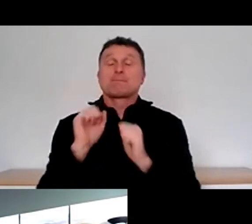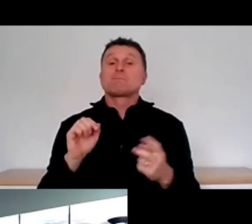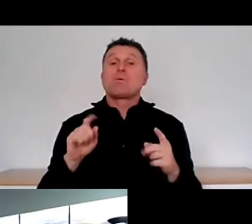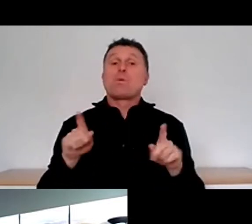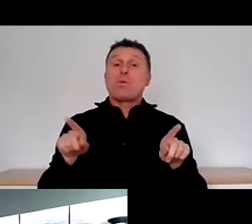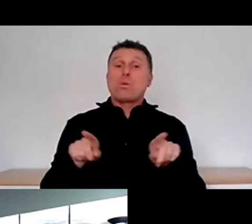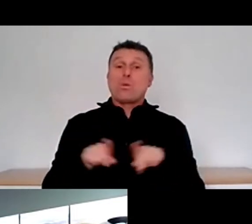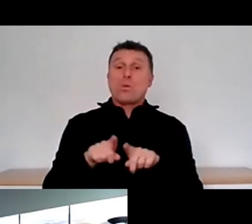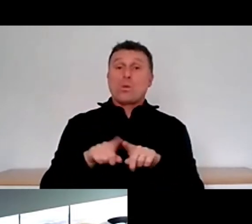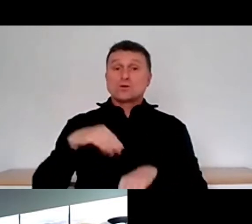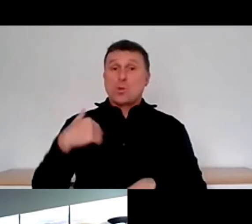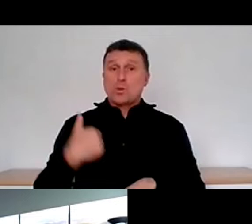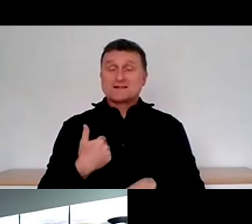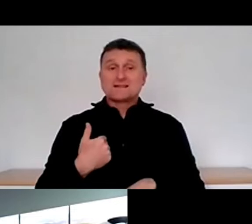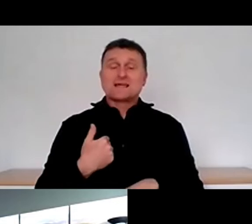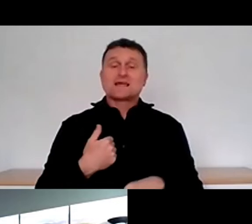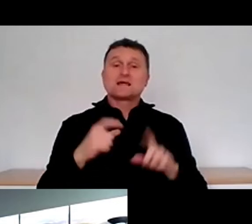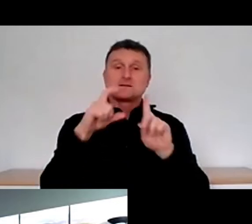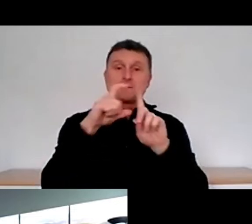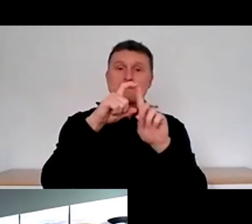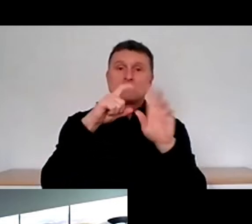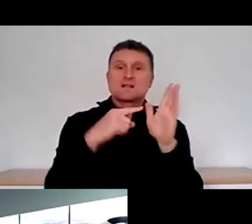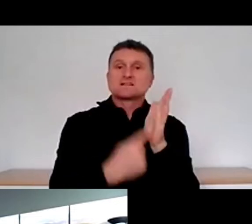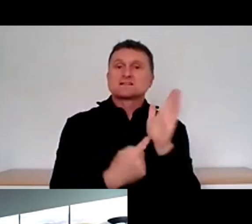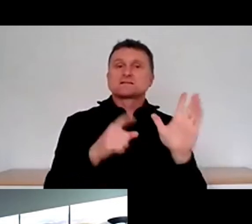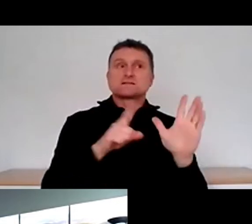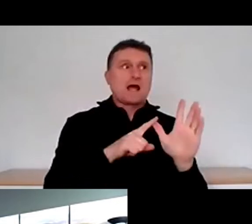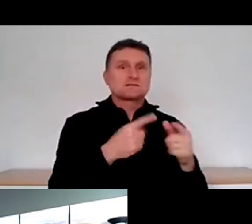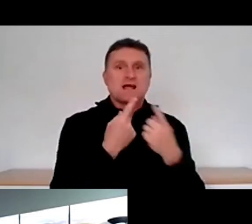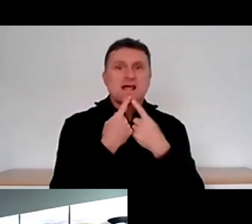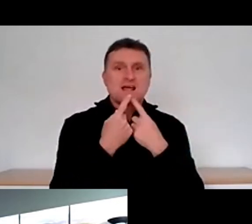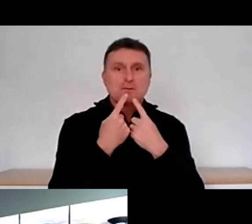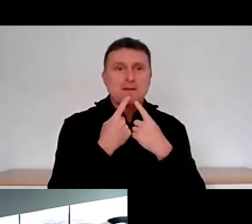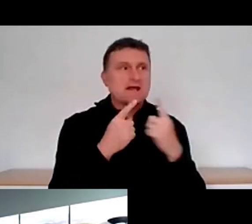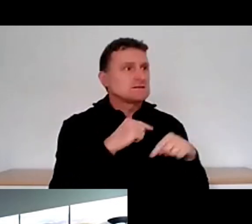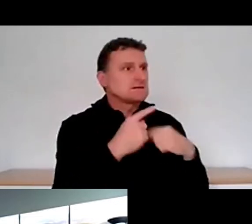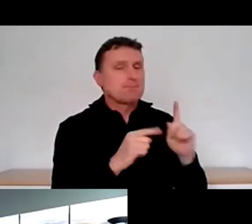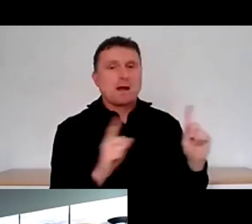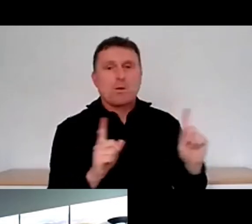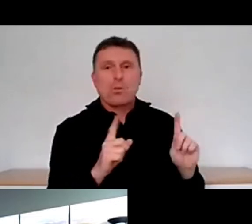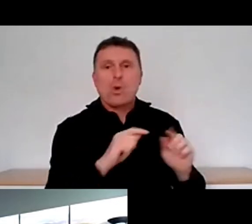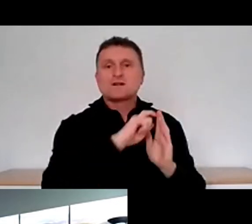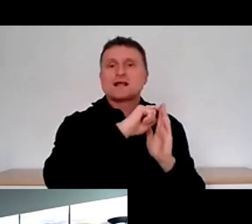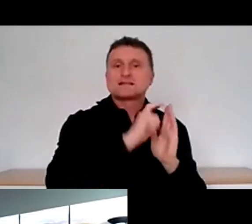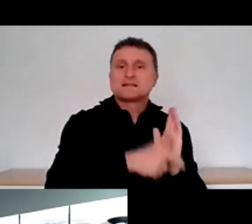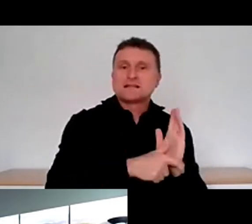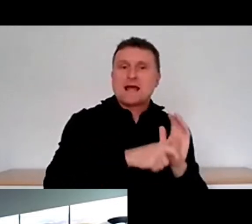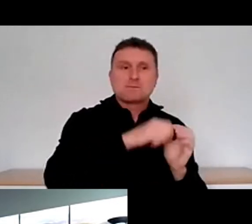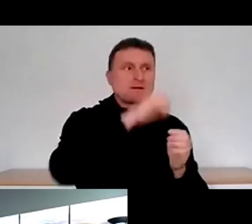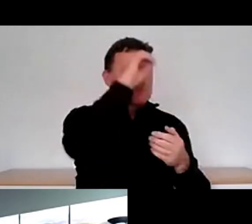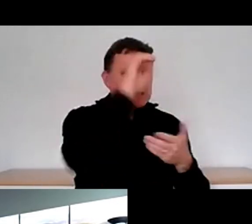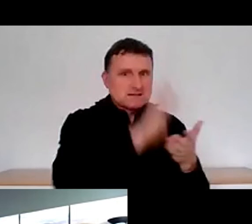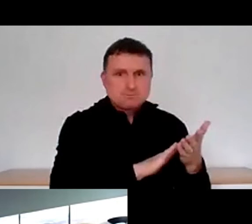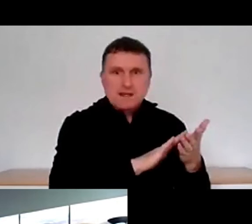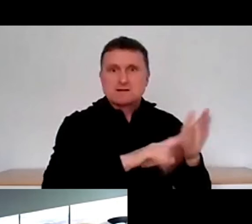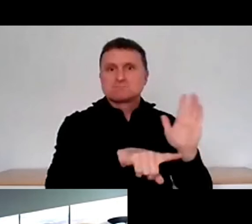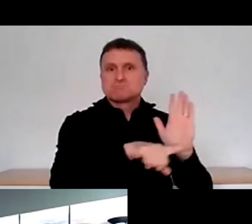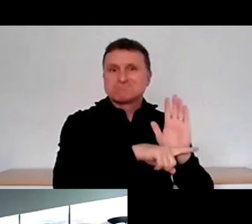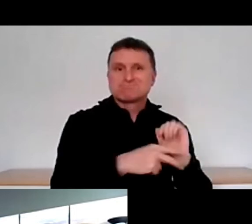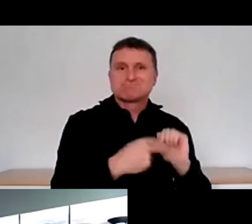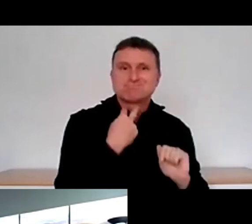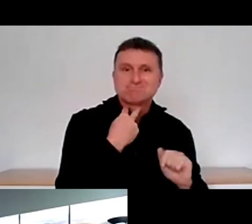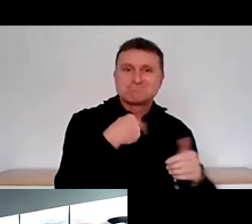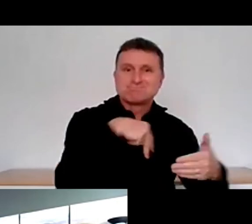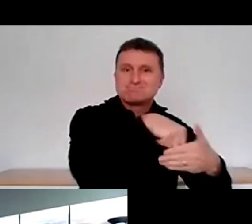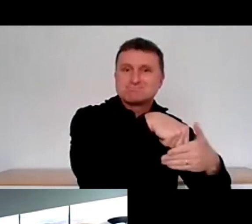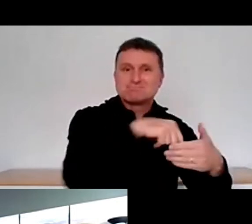about what these disabling experiences are, that's coming through the notification process, we can say, okay, let's build a temporary room